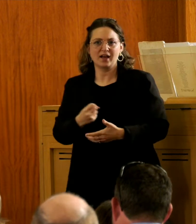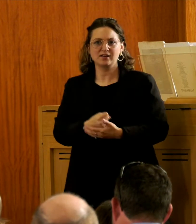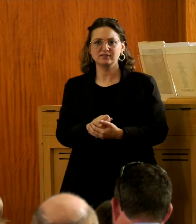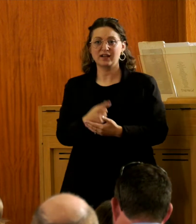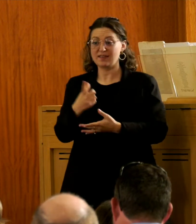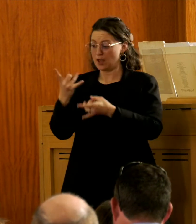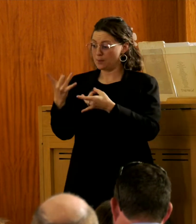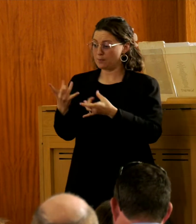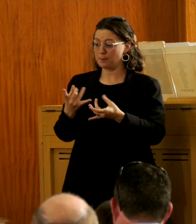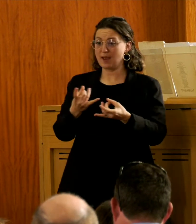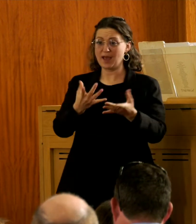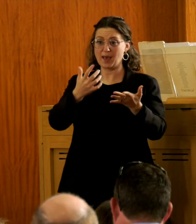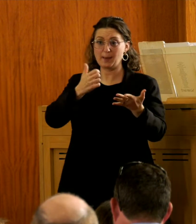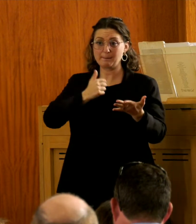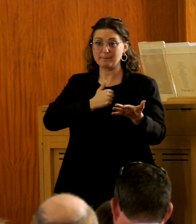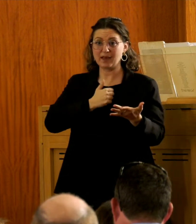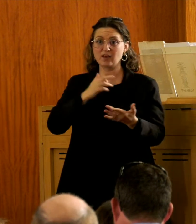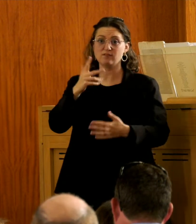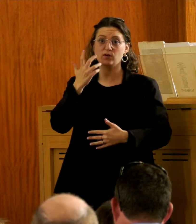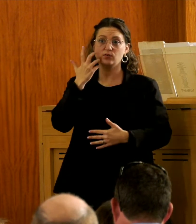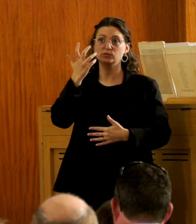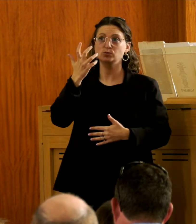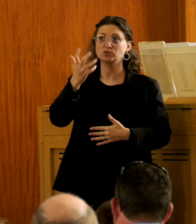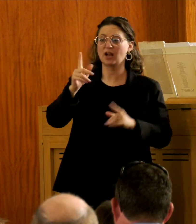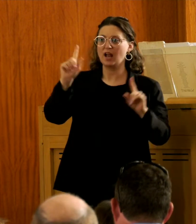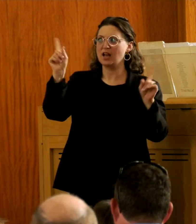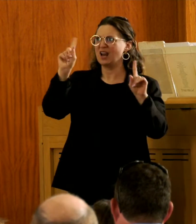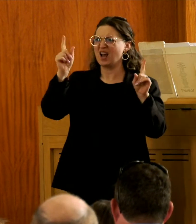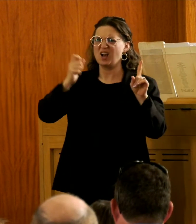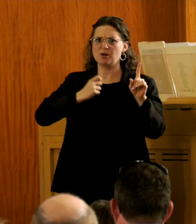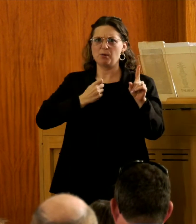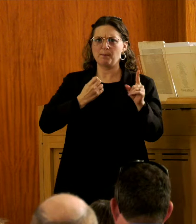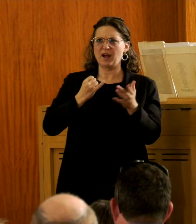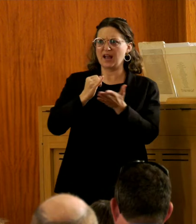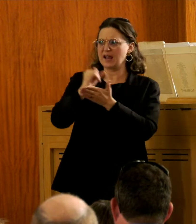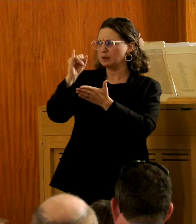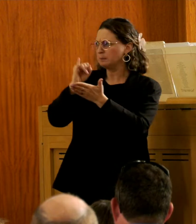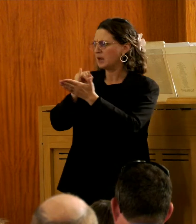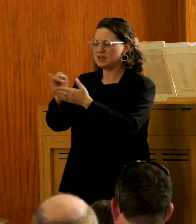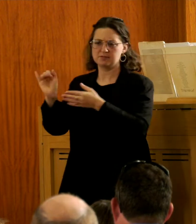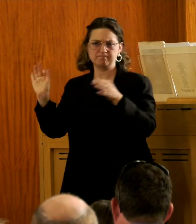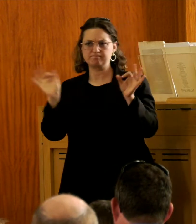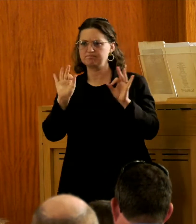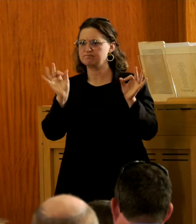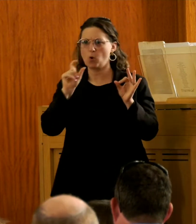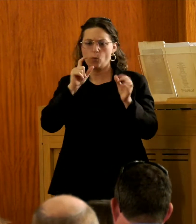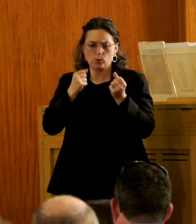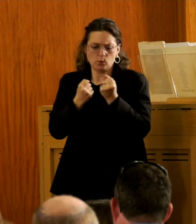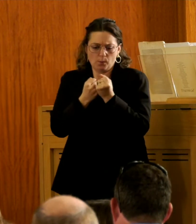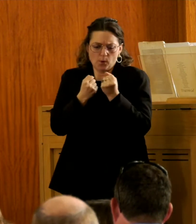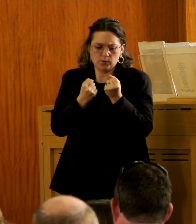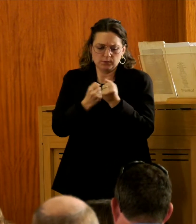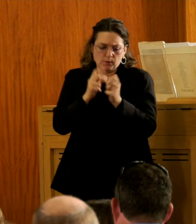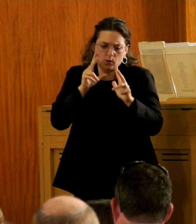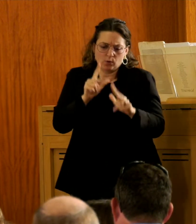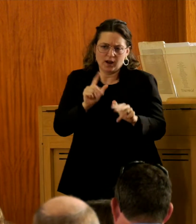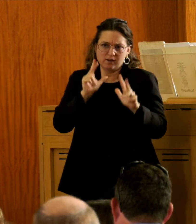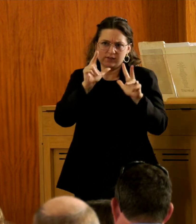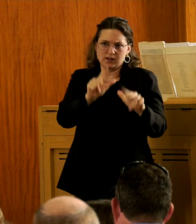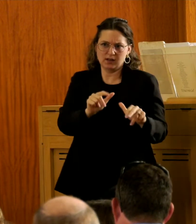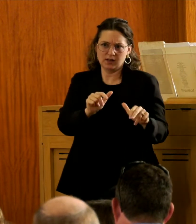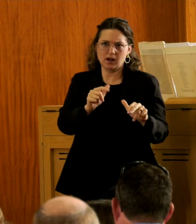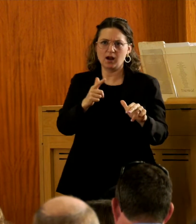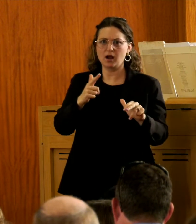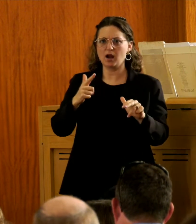a table before me in the presence of mine enemies. Thou anointest my head with oil, my